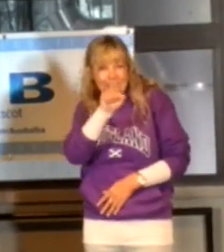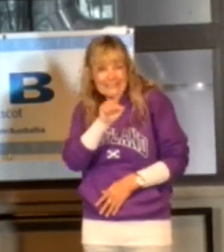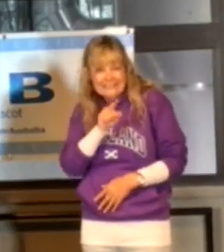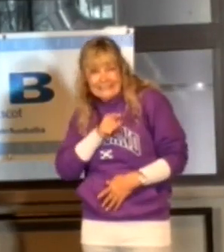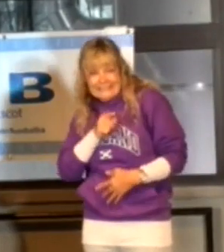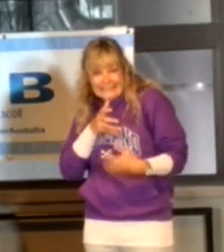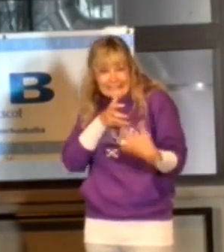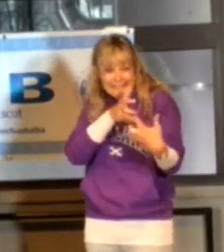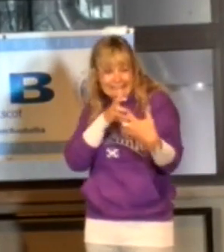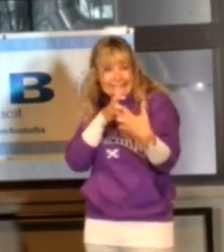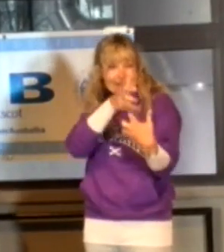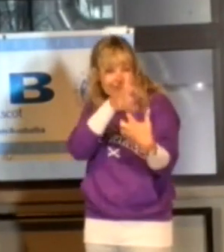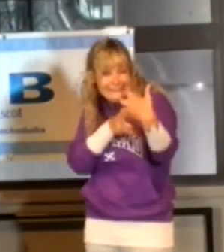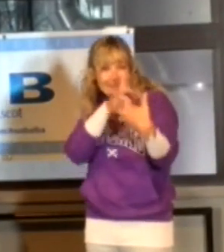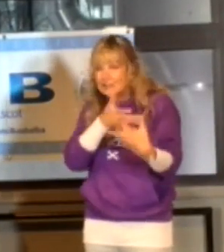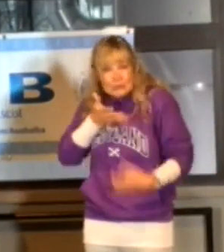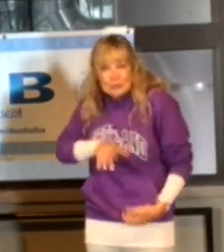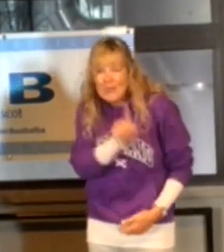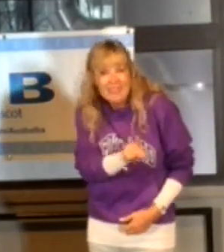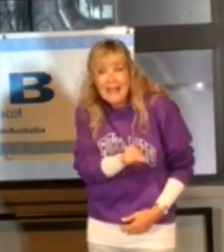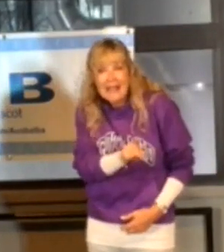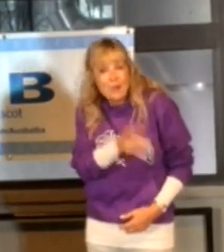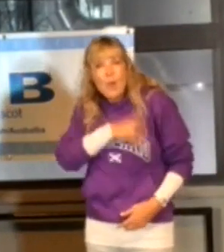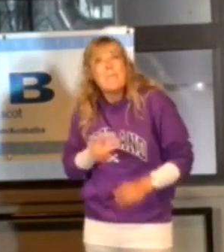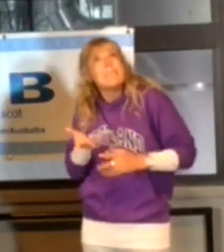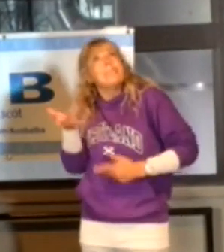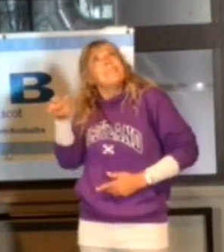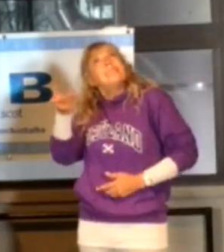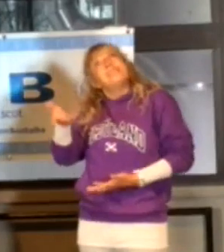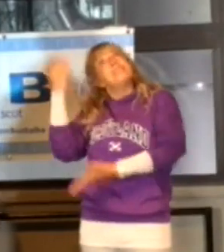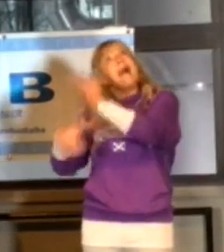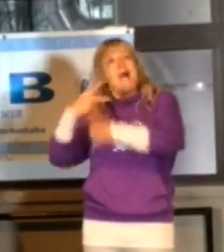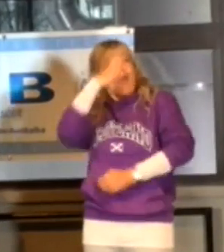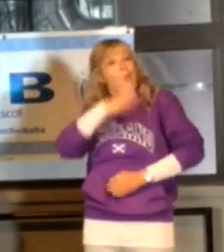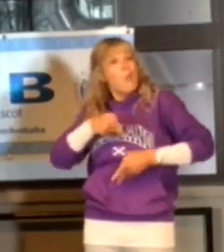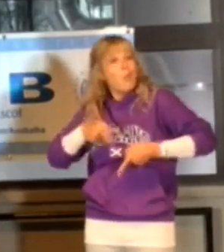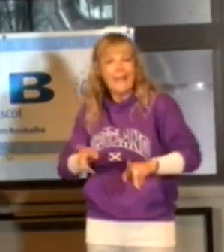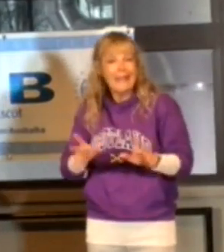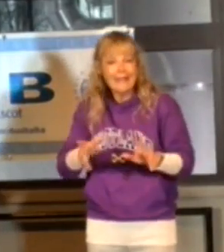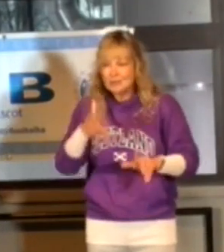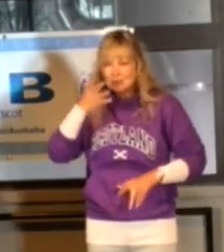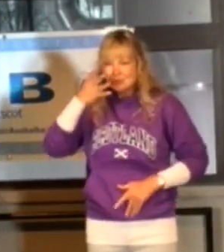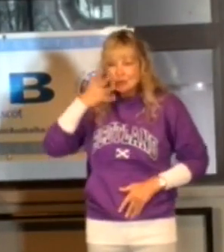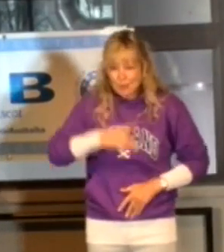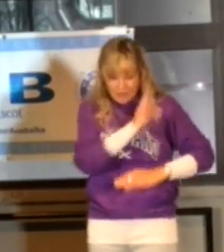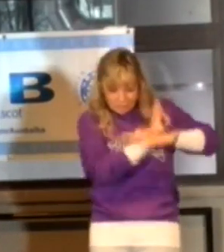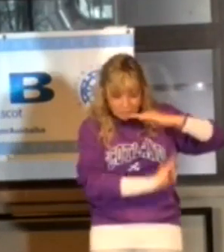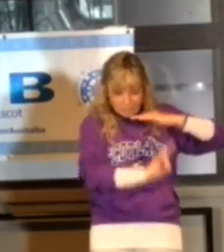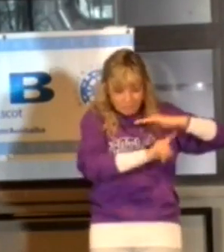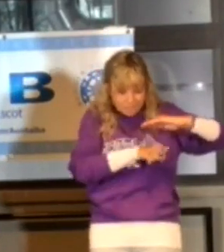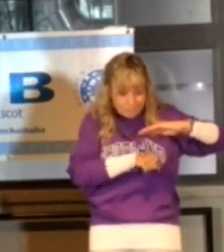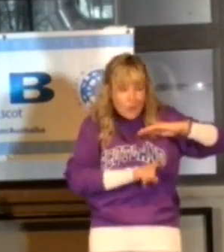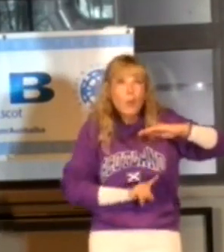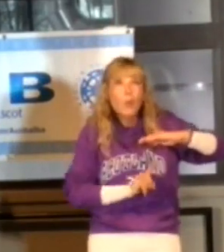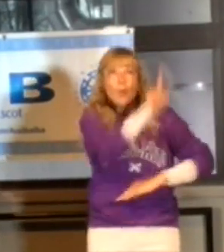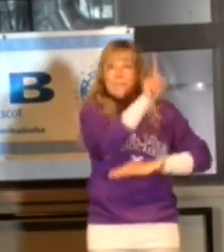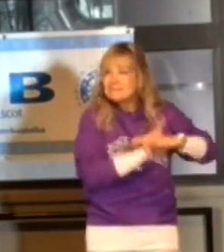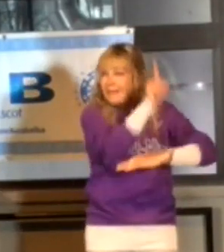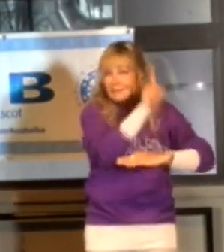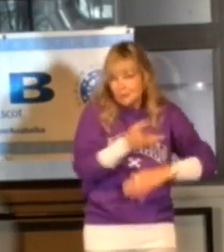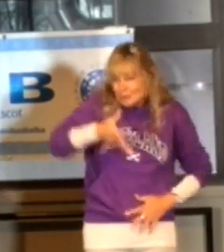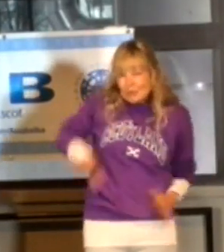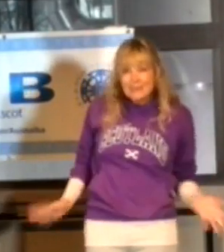new Cold War. We do not want to have weapons of mass destruction here